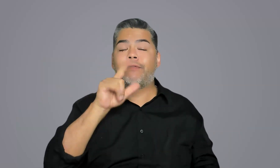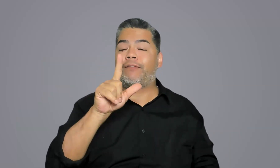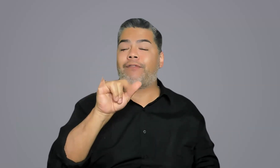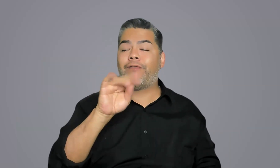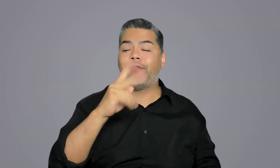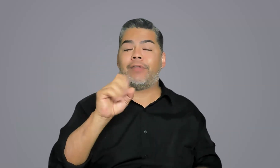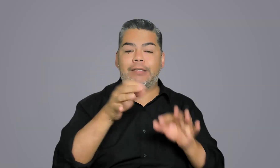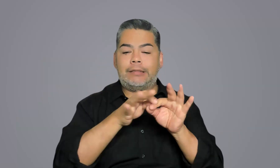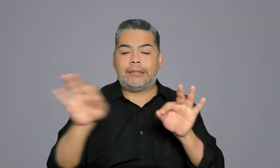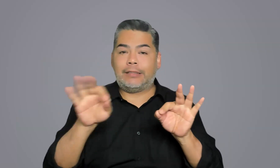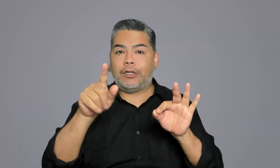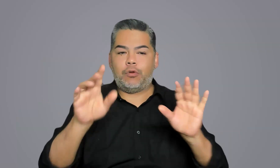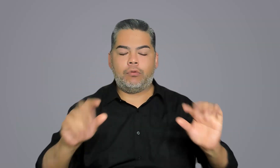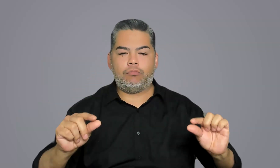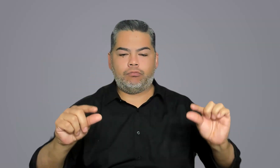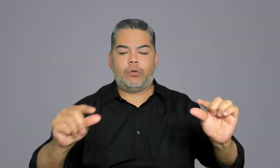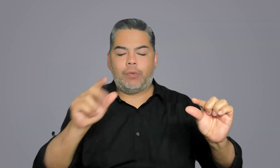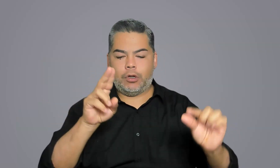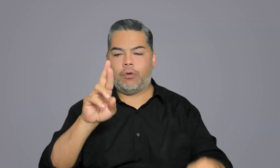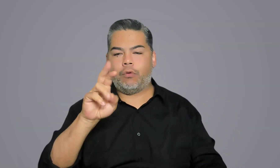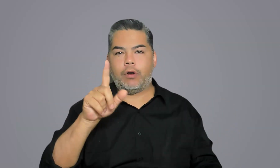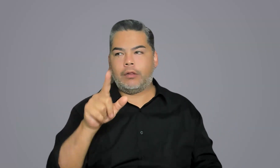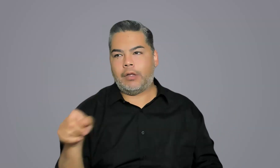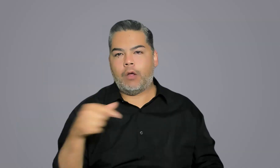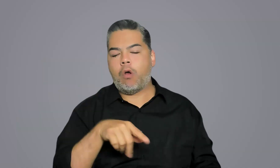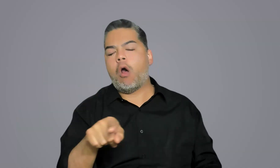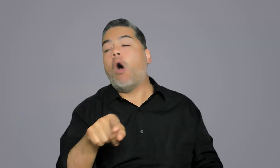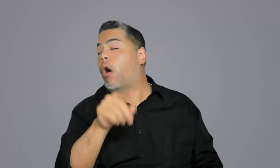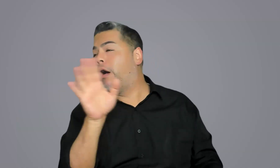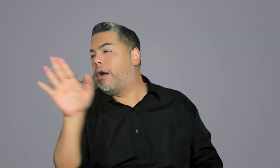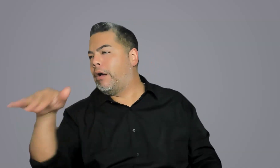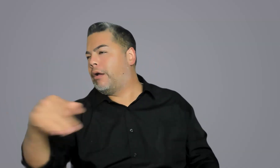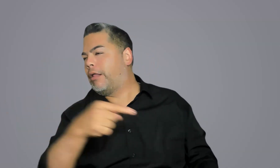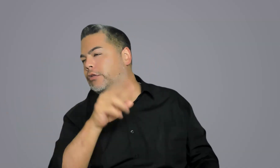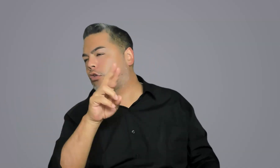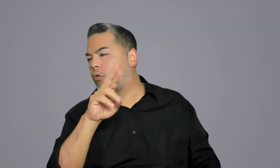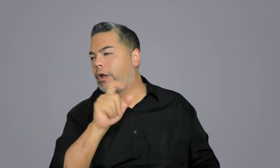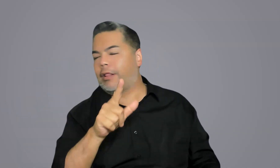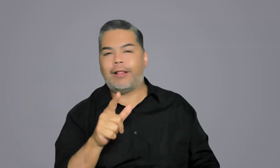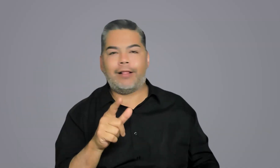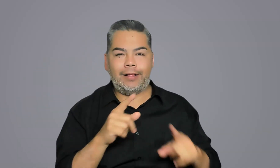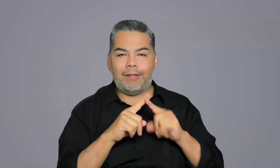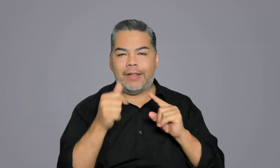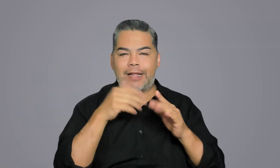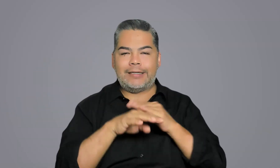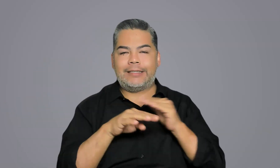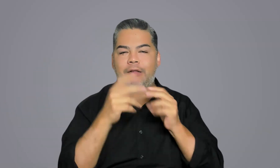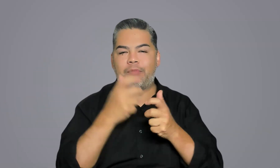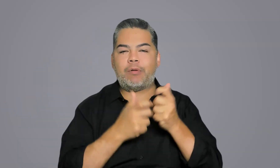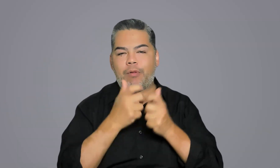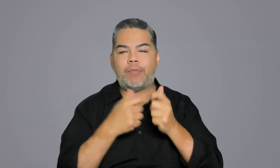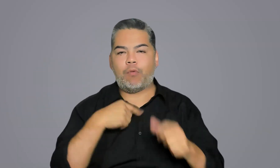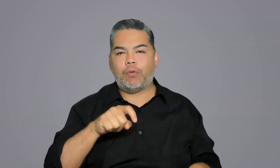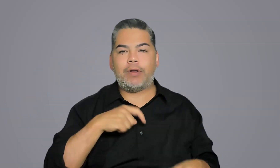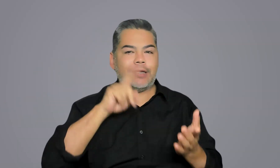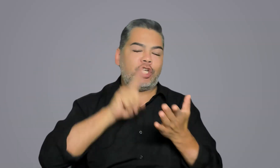document and you've just put them in as URLs, it's not going to pick up that's an accessibility issue, but that really is an accessibility problem that we would need to check